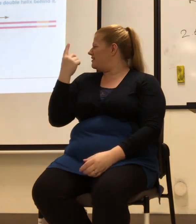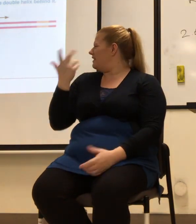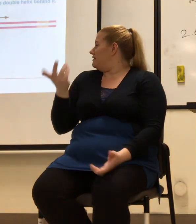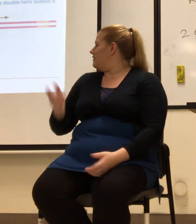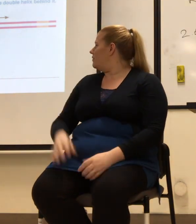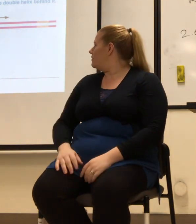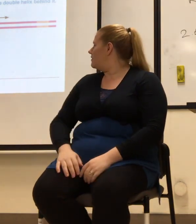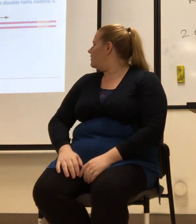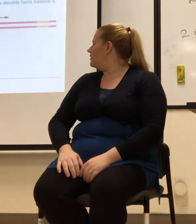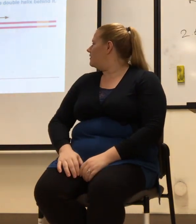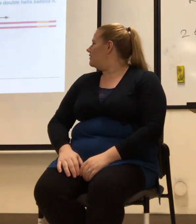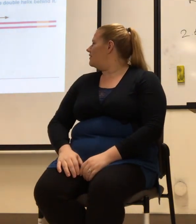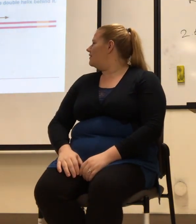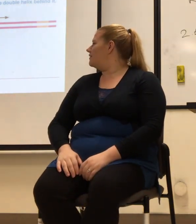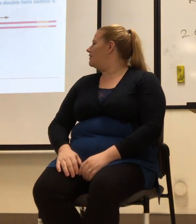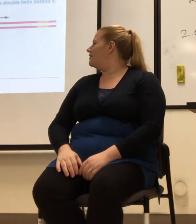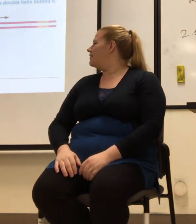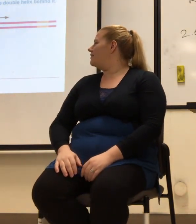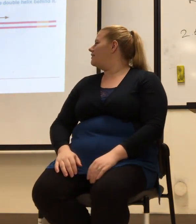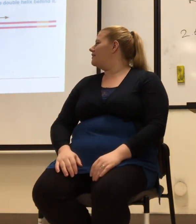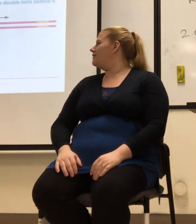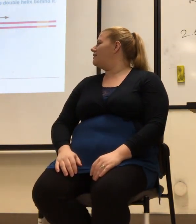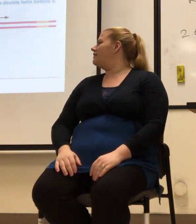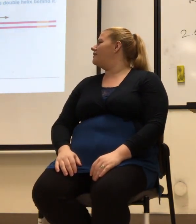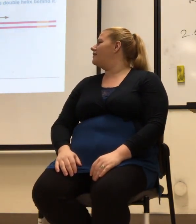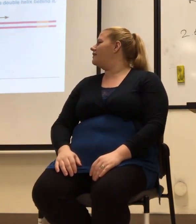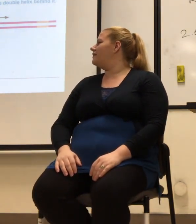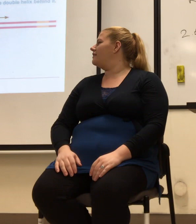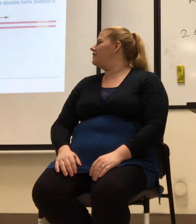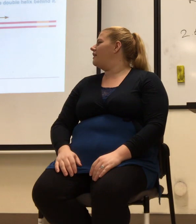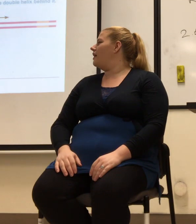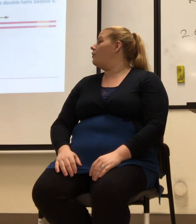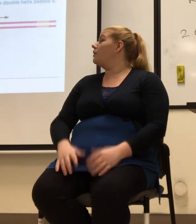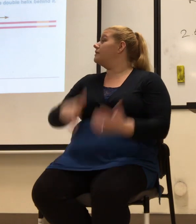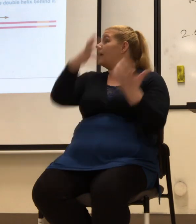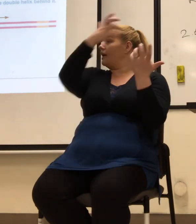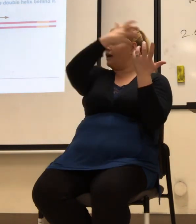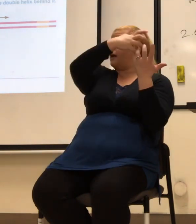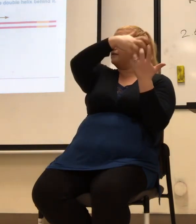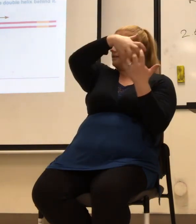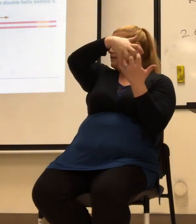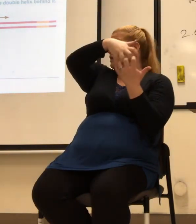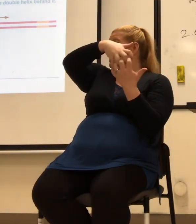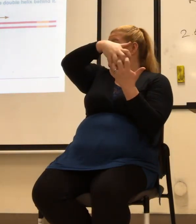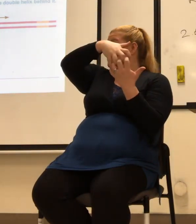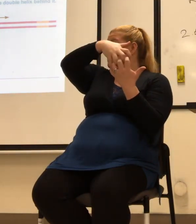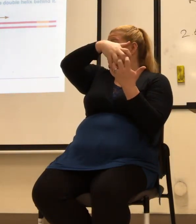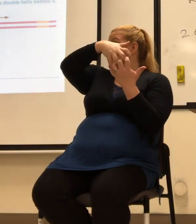template strand.